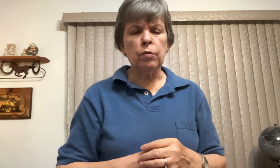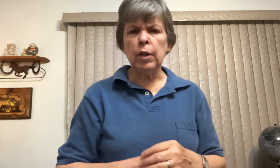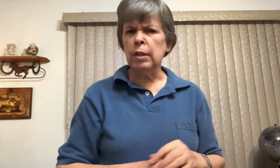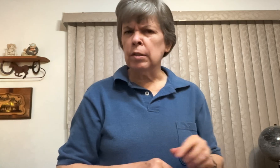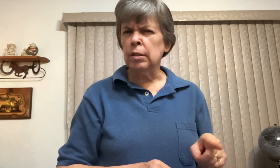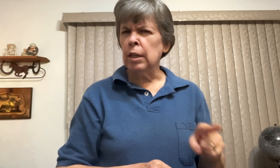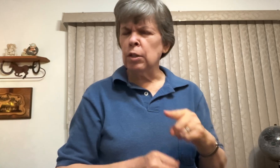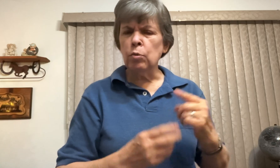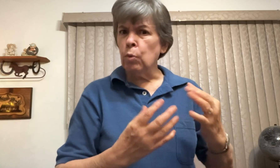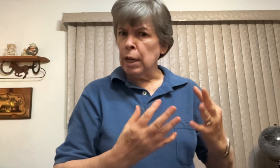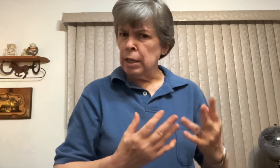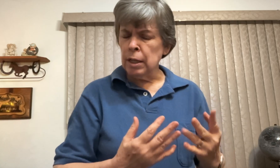face and say, you waiting